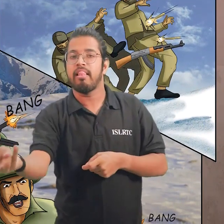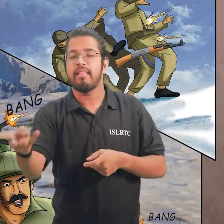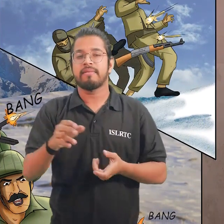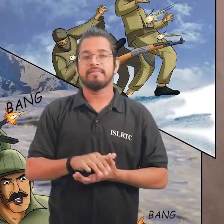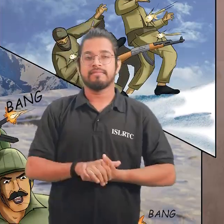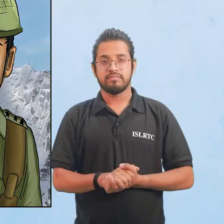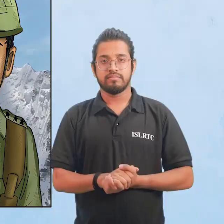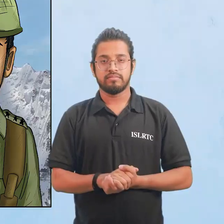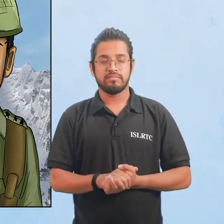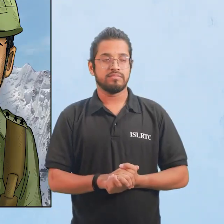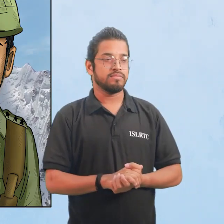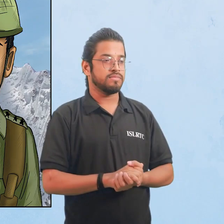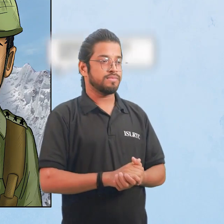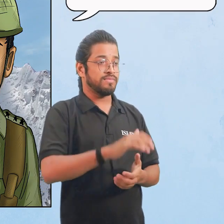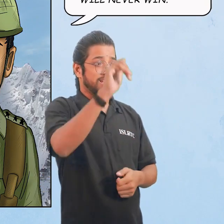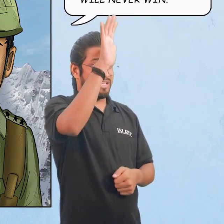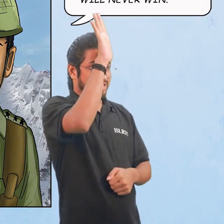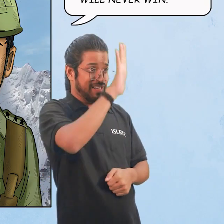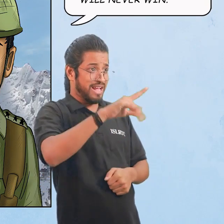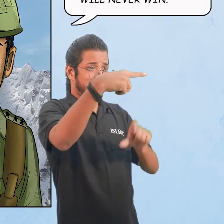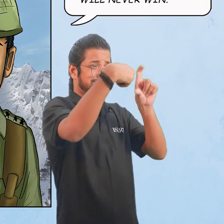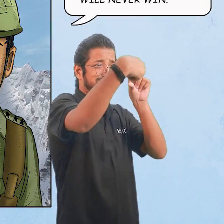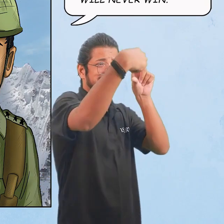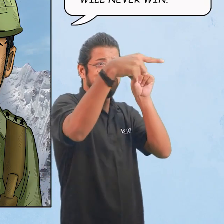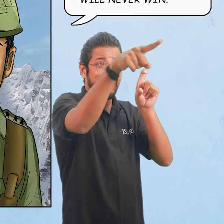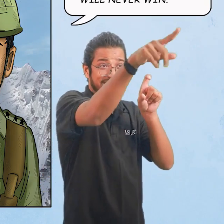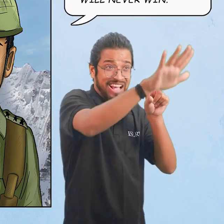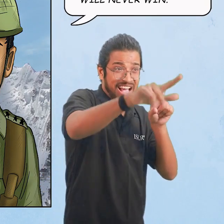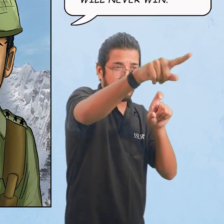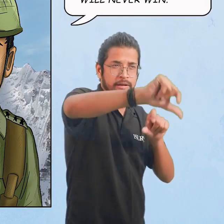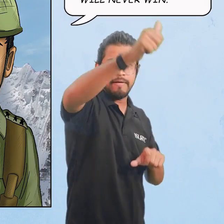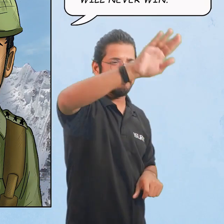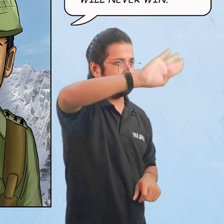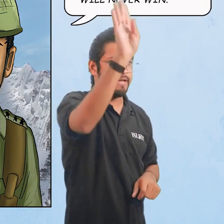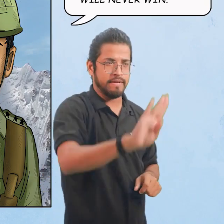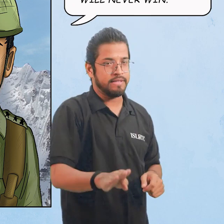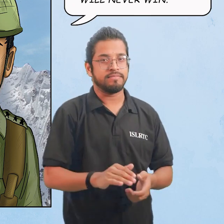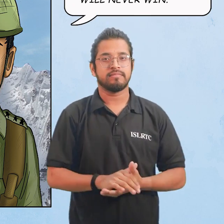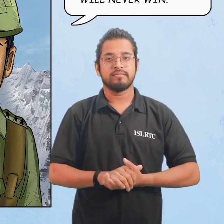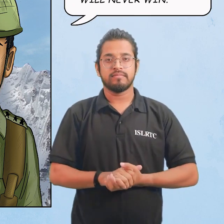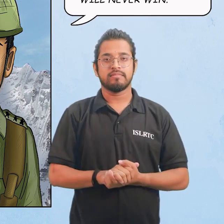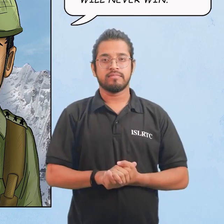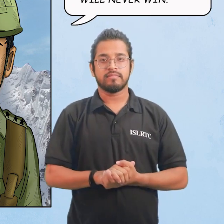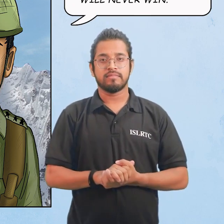3 terrorists. Enemies of India will never win.